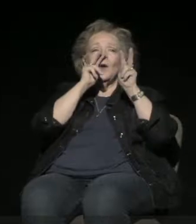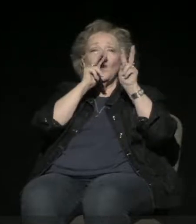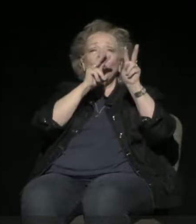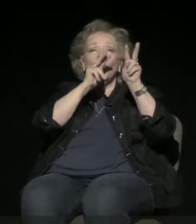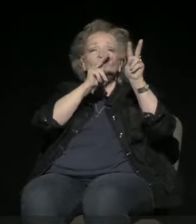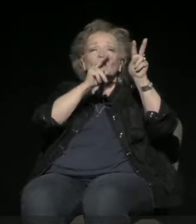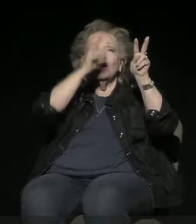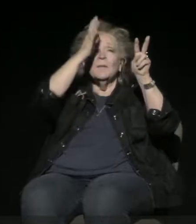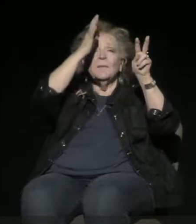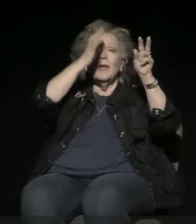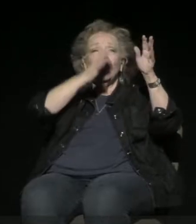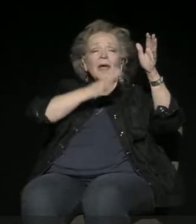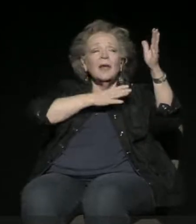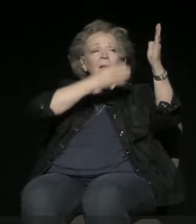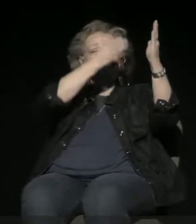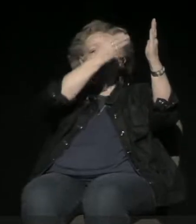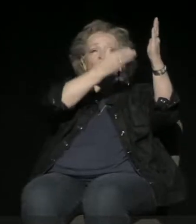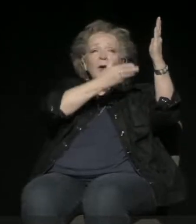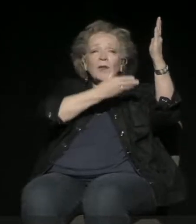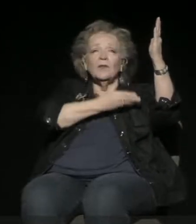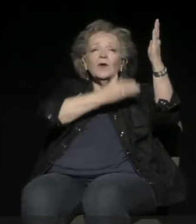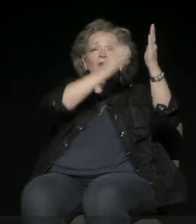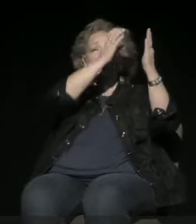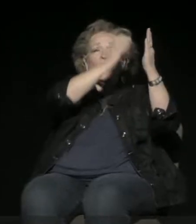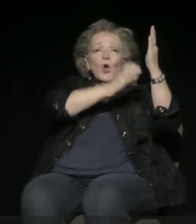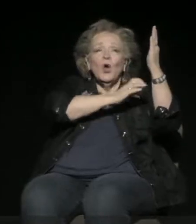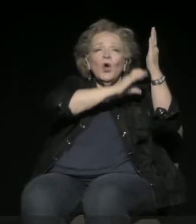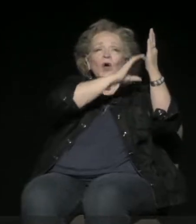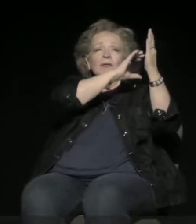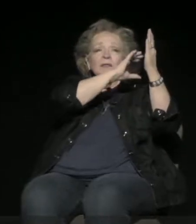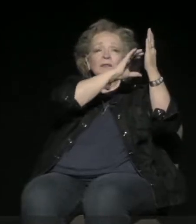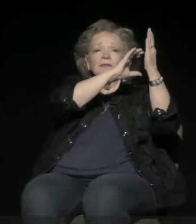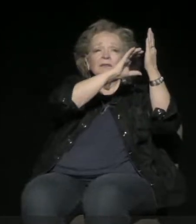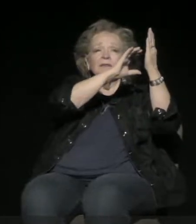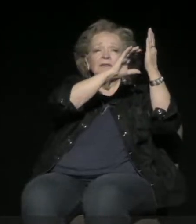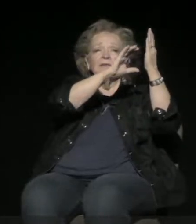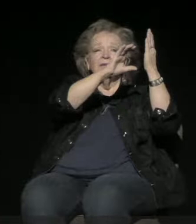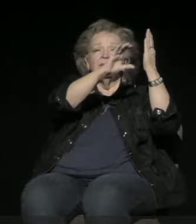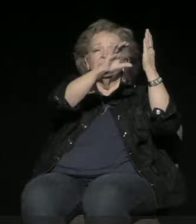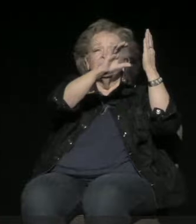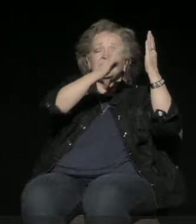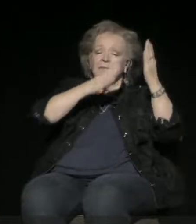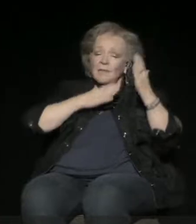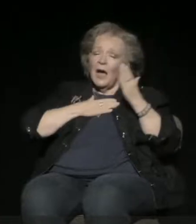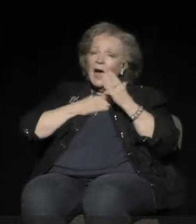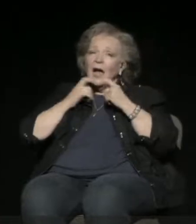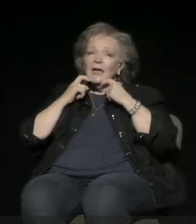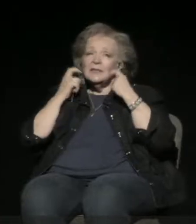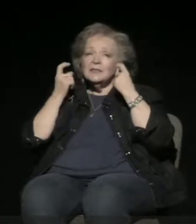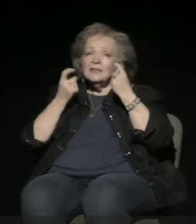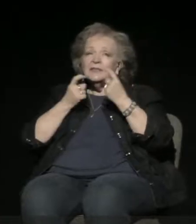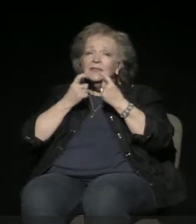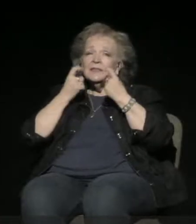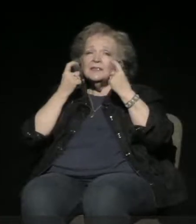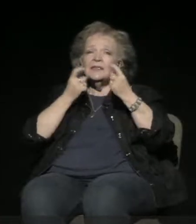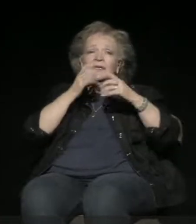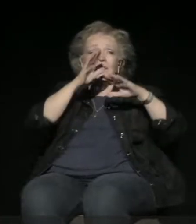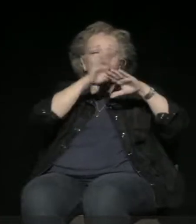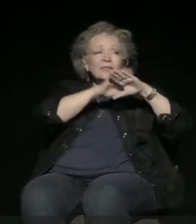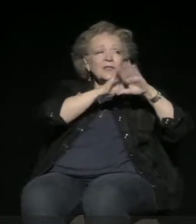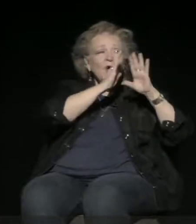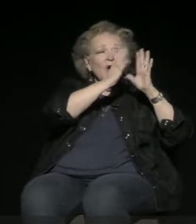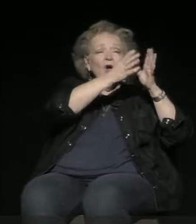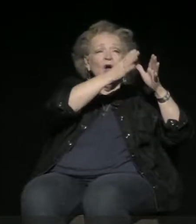Behold The man Upon the cross My sin Upon